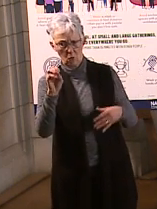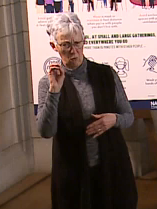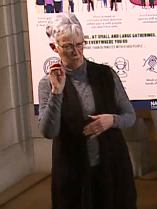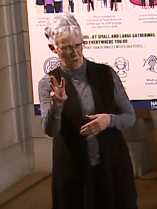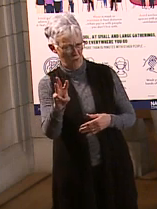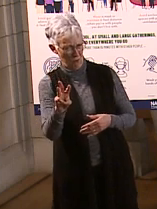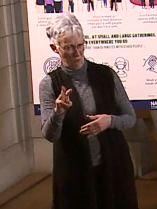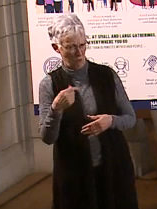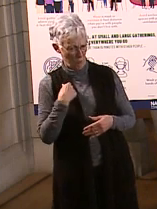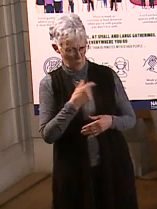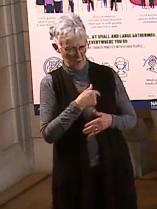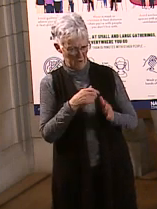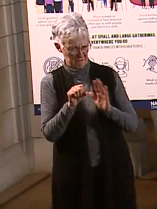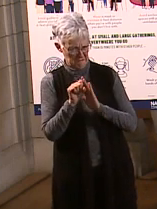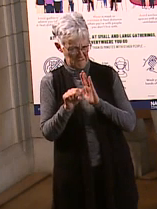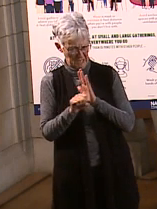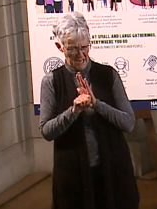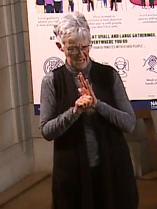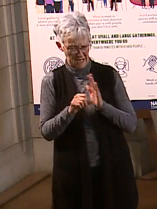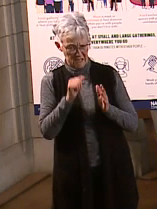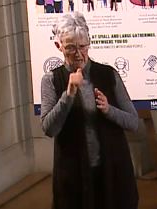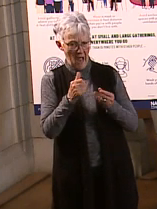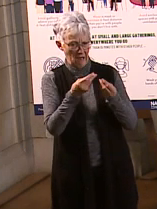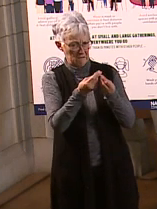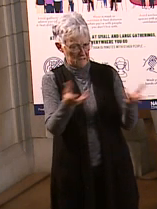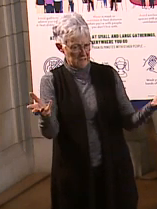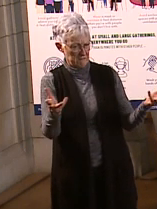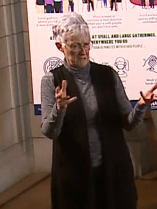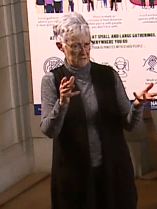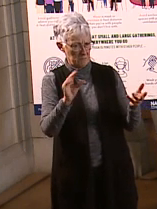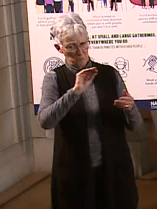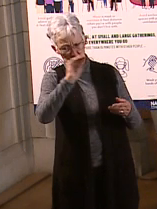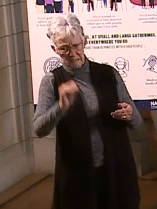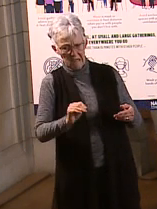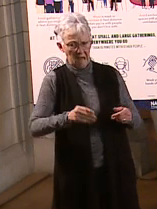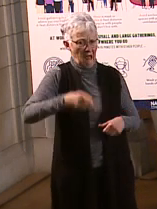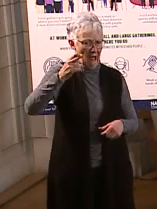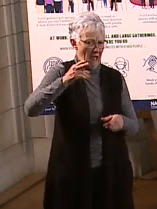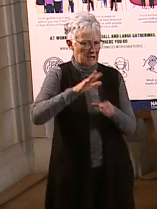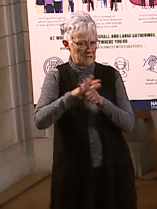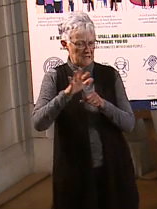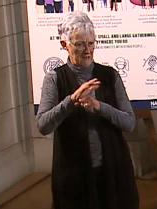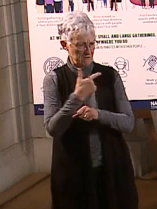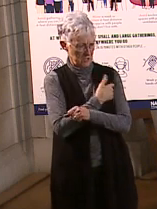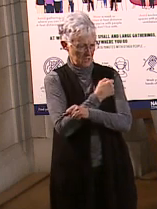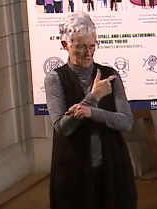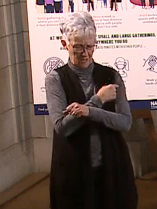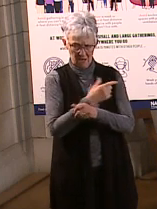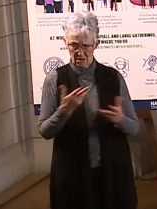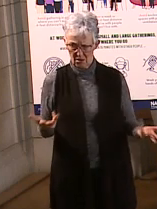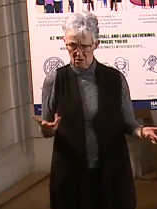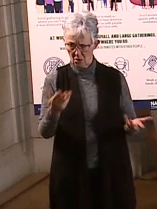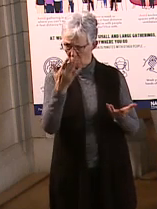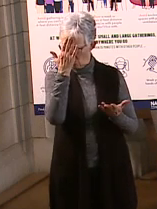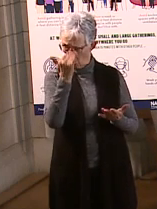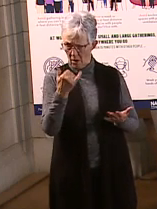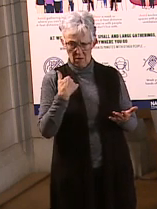Tuesday. Is the state health departments or some other entity in the state holding second doses to ensure people get them on time?